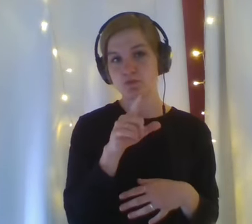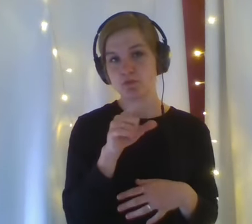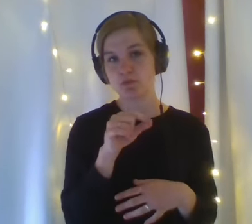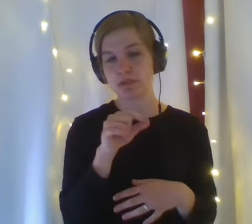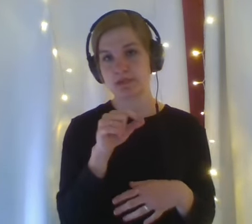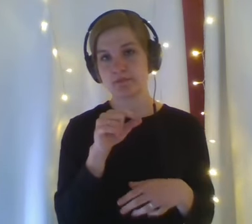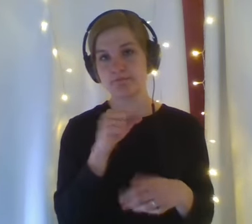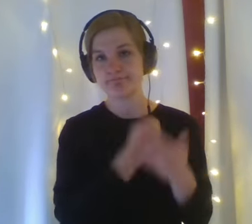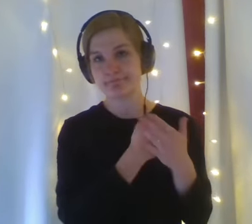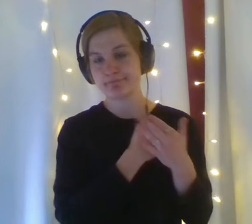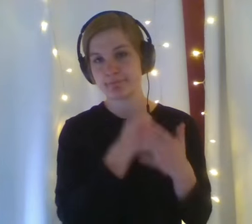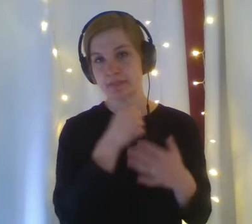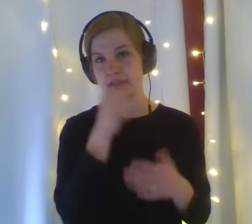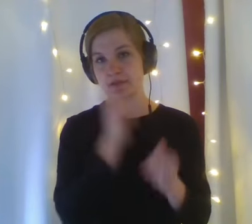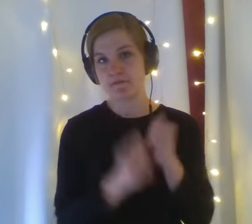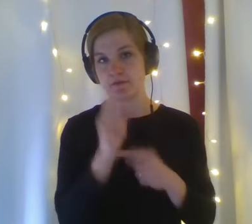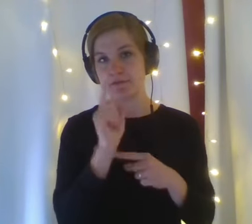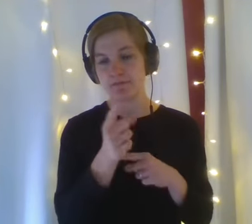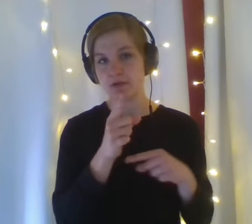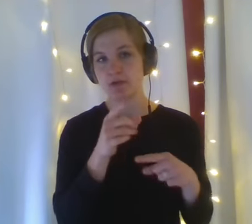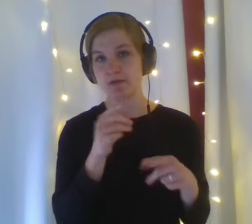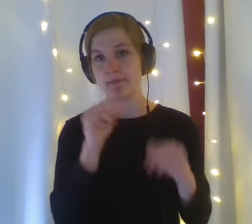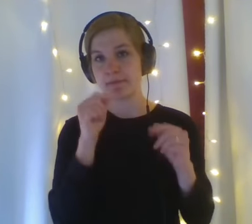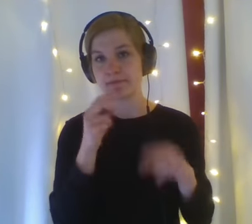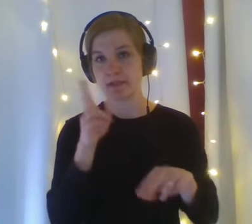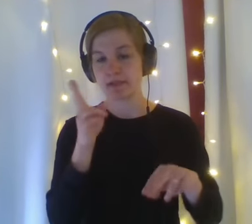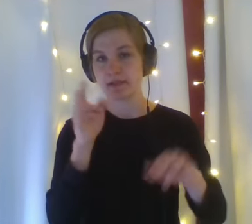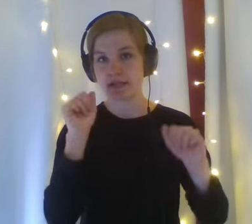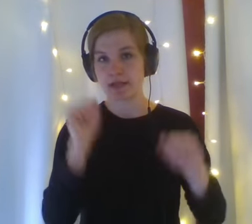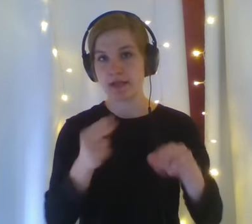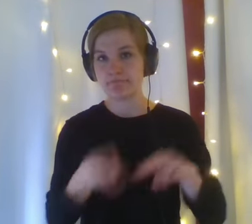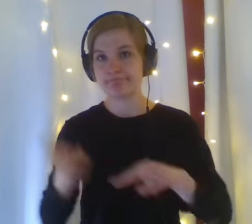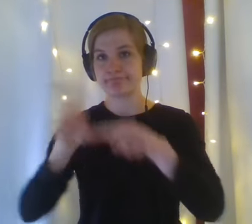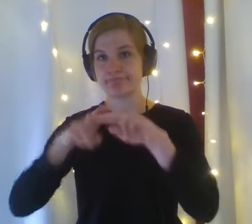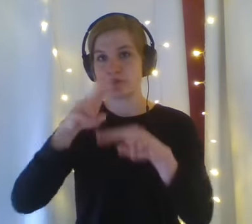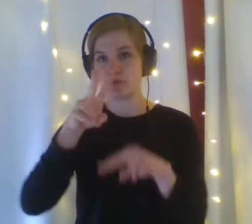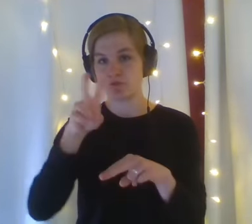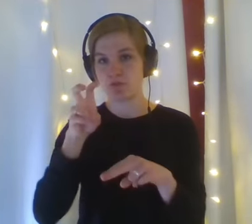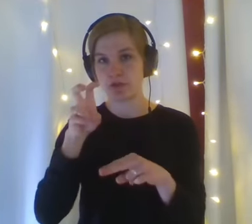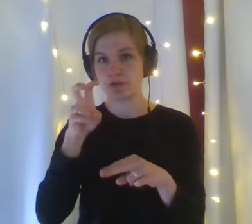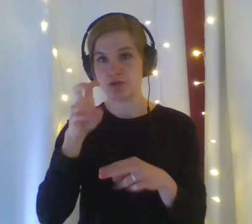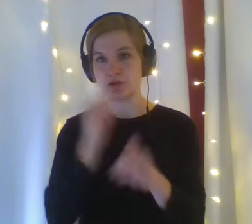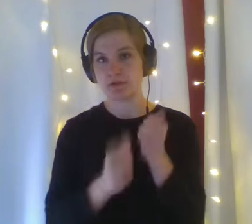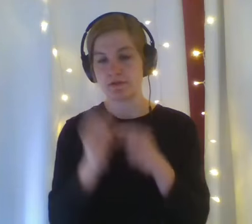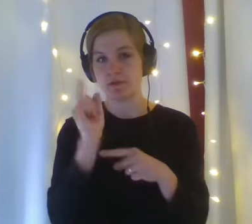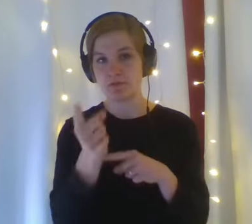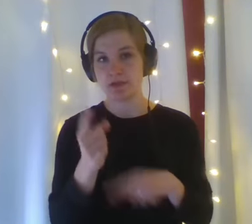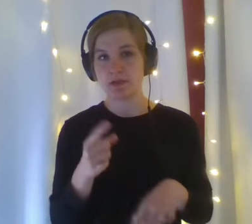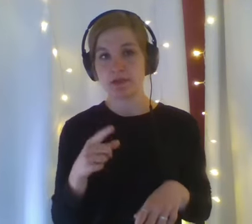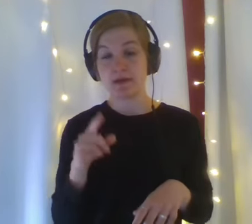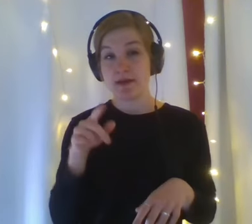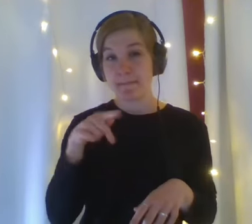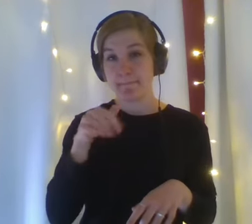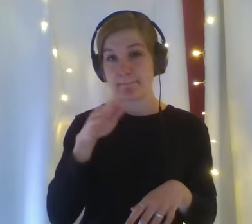stress, and it can also drop significantly lower. The pacemaker is a special group of cells that generates a tiny little